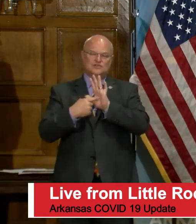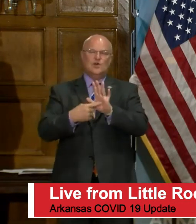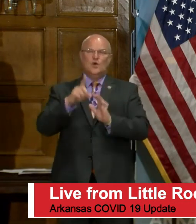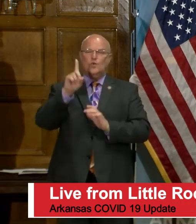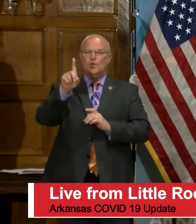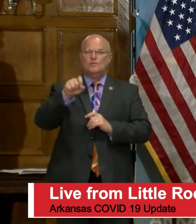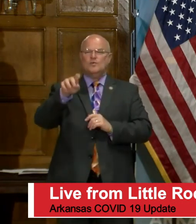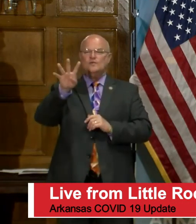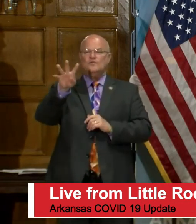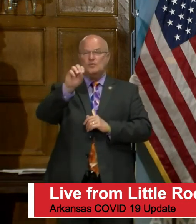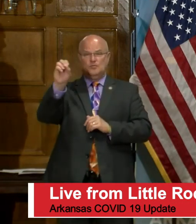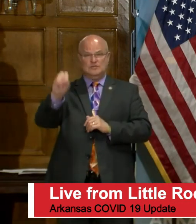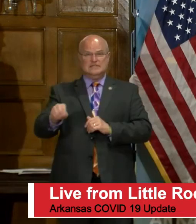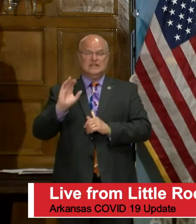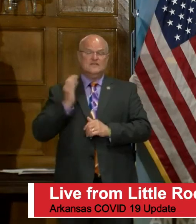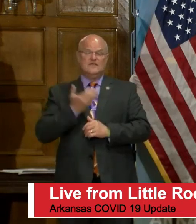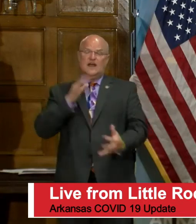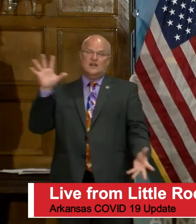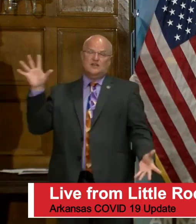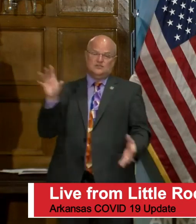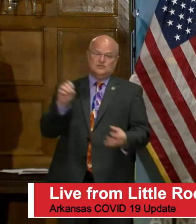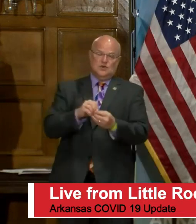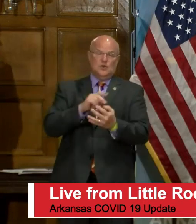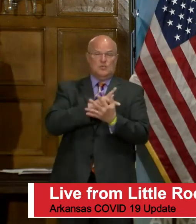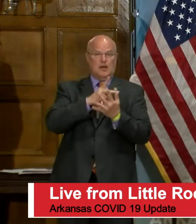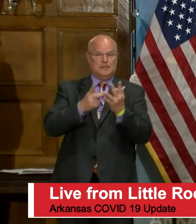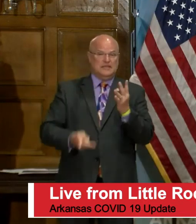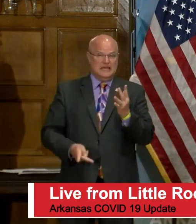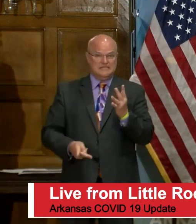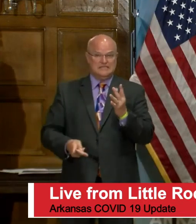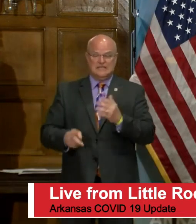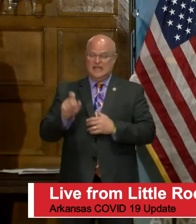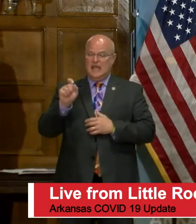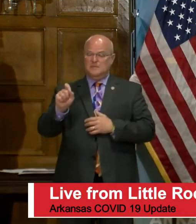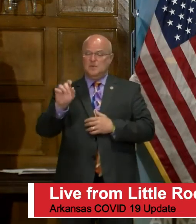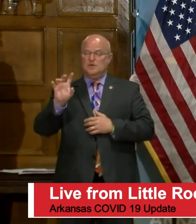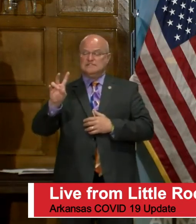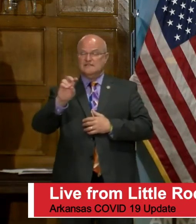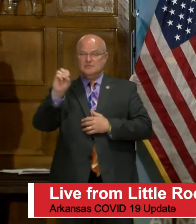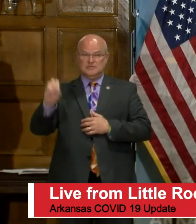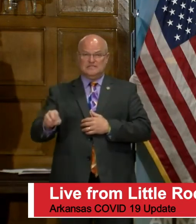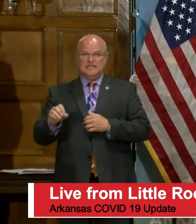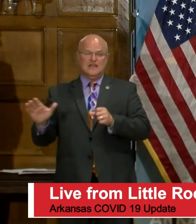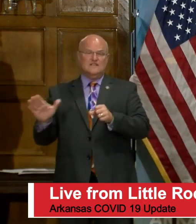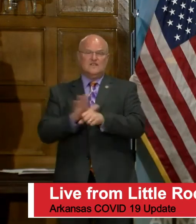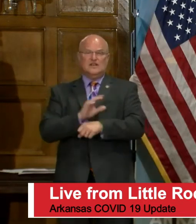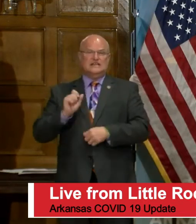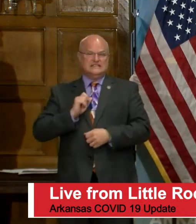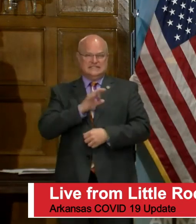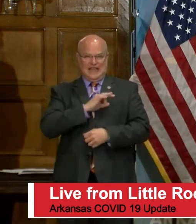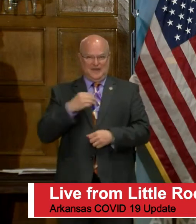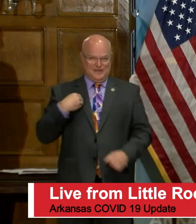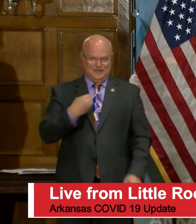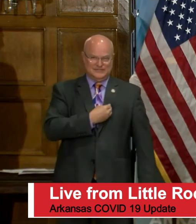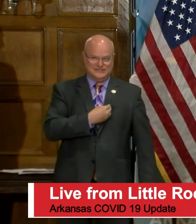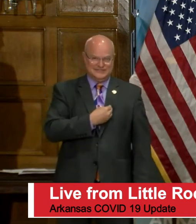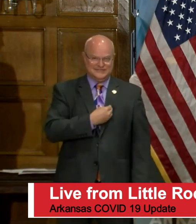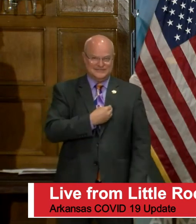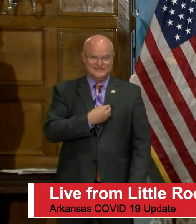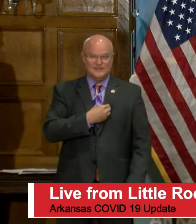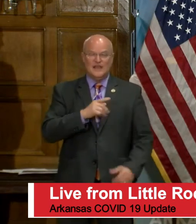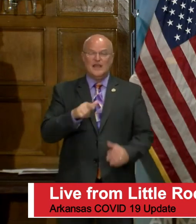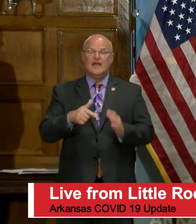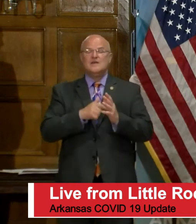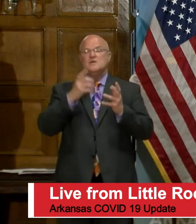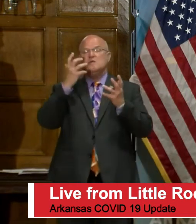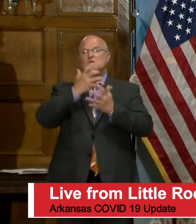reflects 1.4% of our total population and just 0.7% of our staff members. This